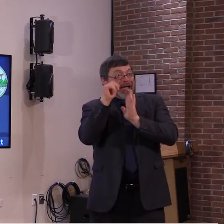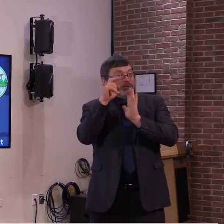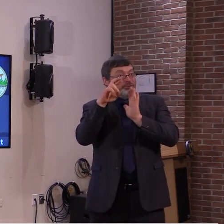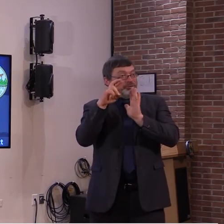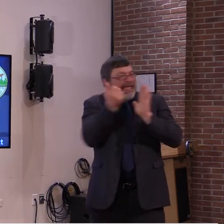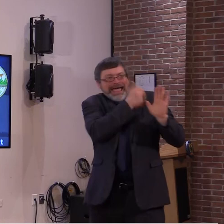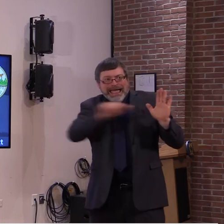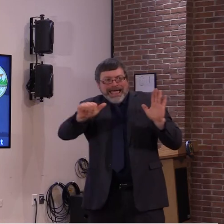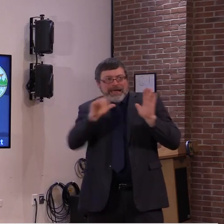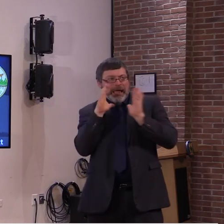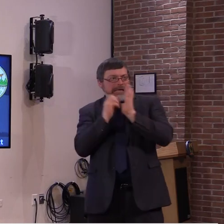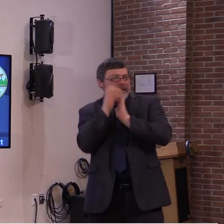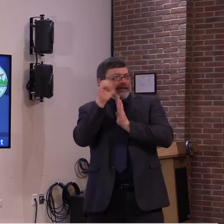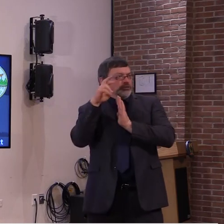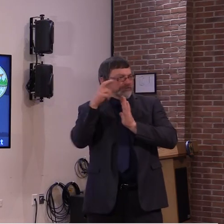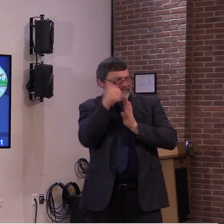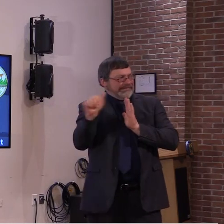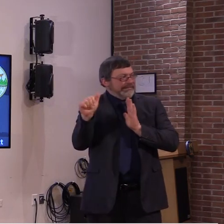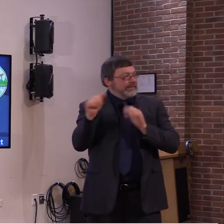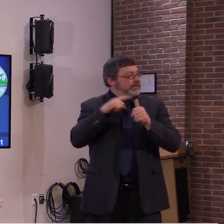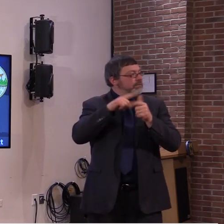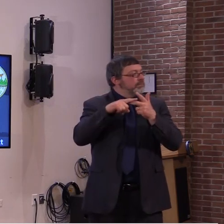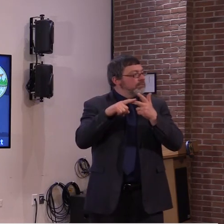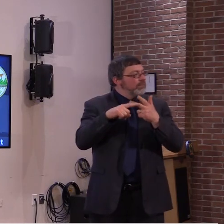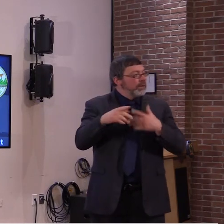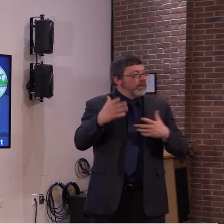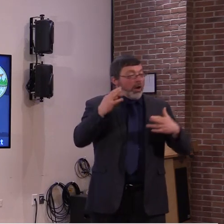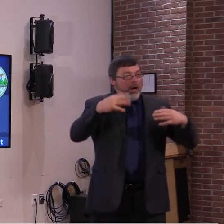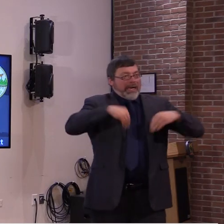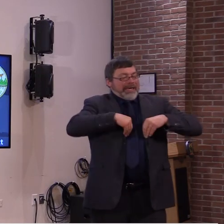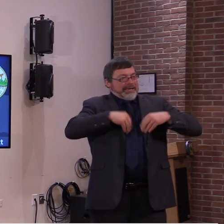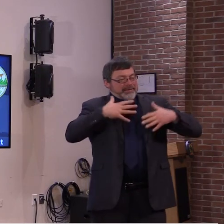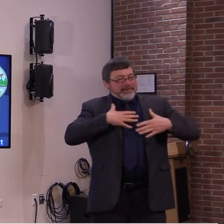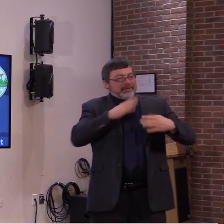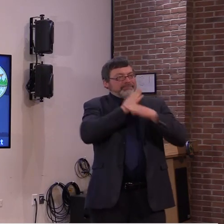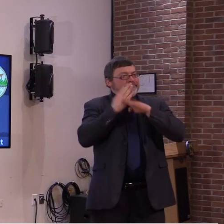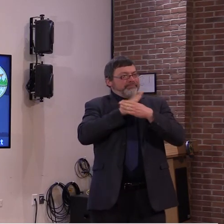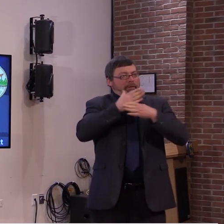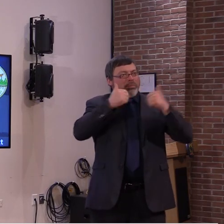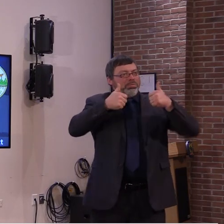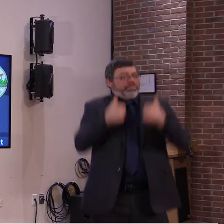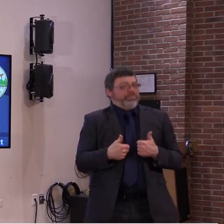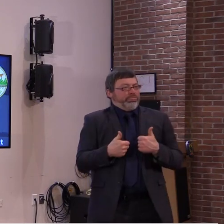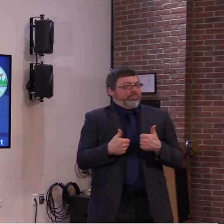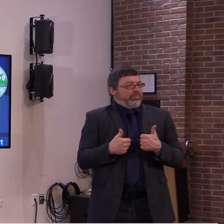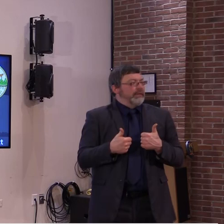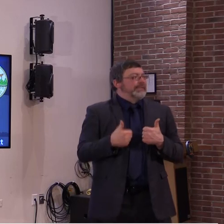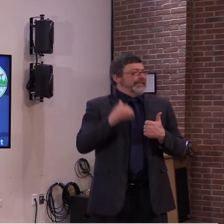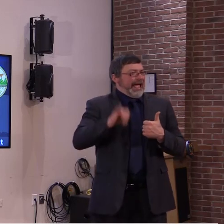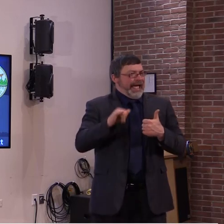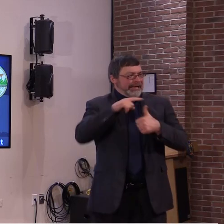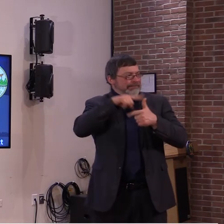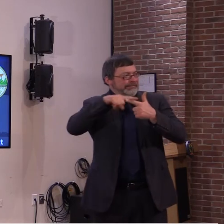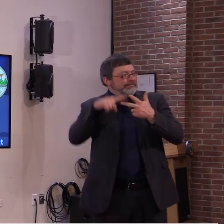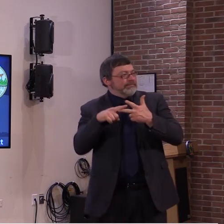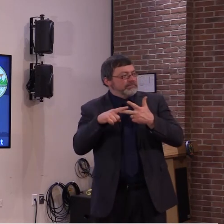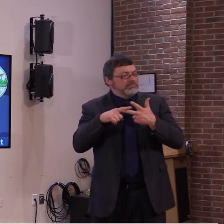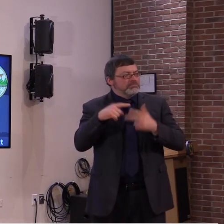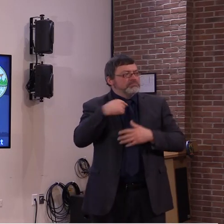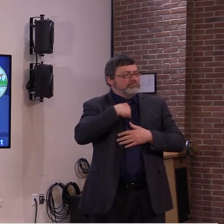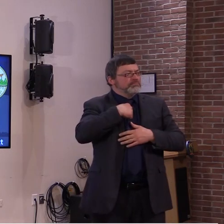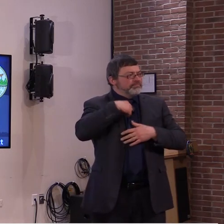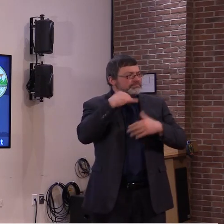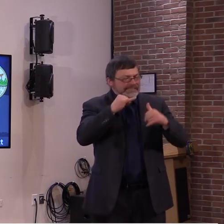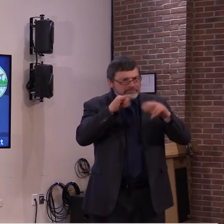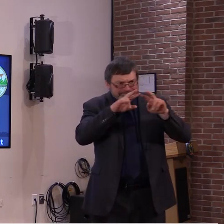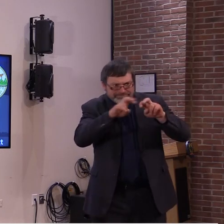people. More details will follow at a later press conference, as we do not expect we'll get to these groups until later this